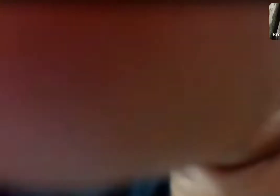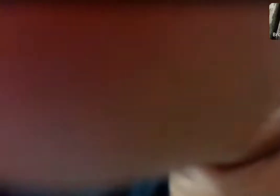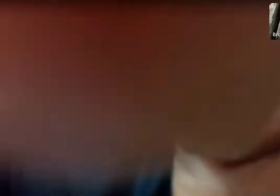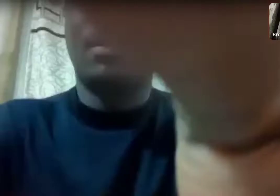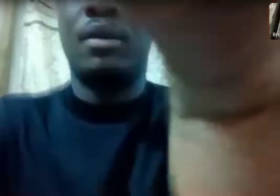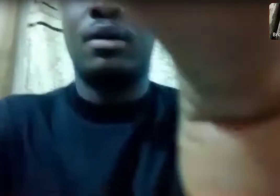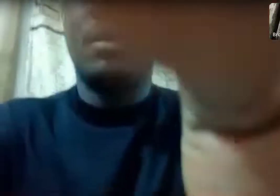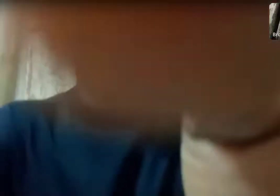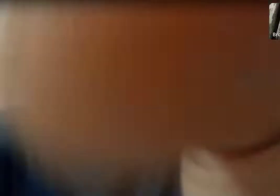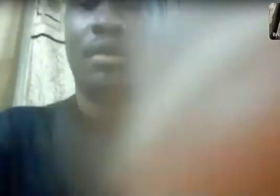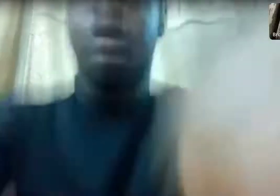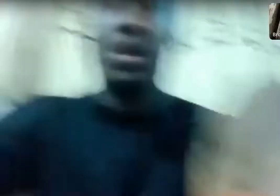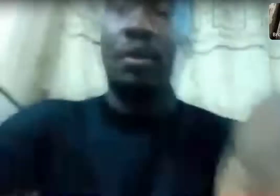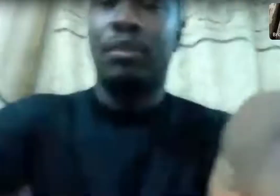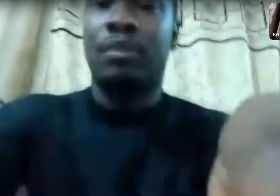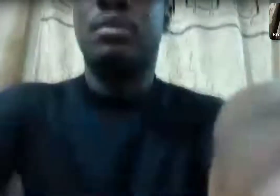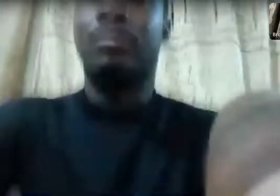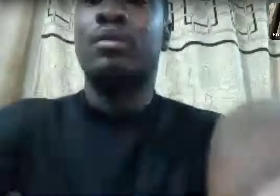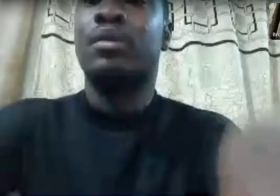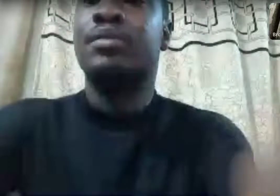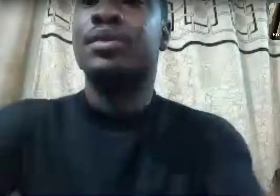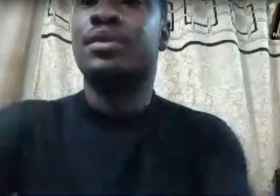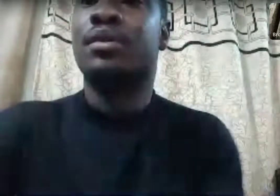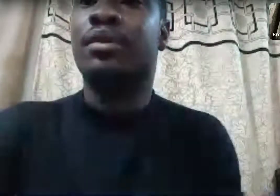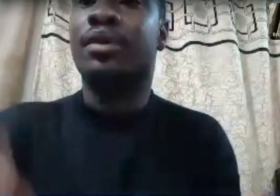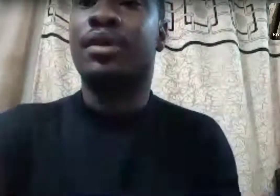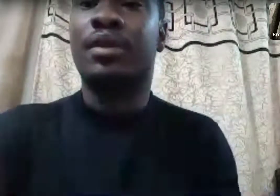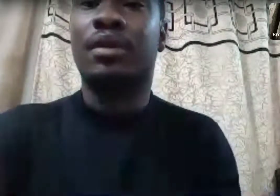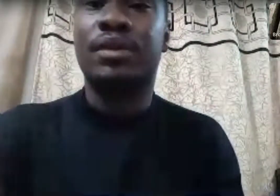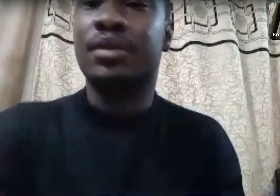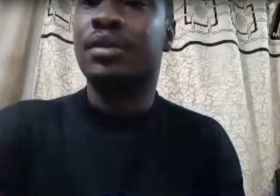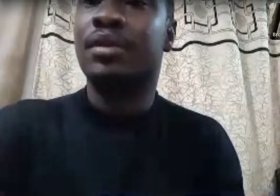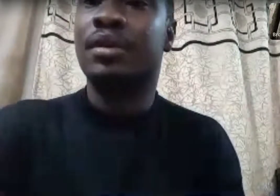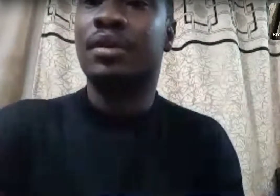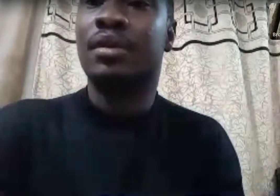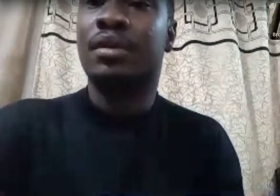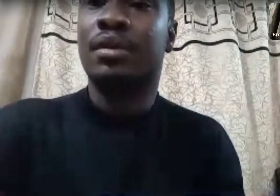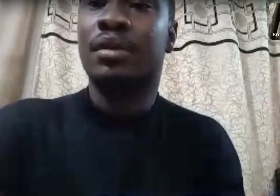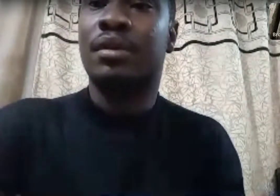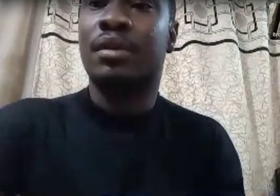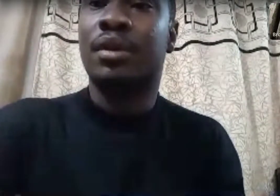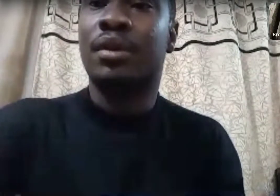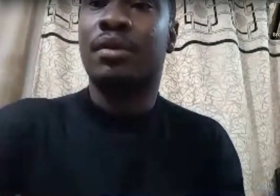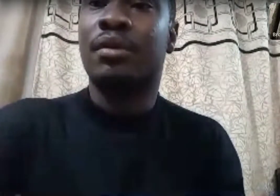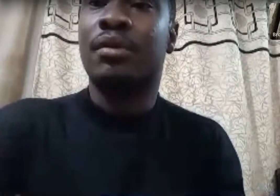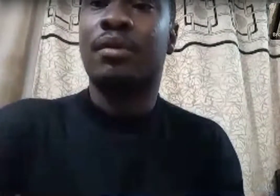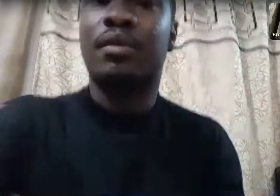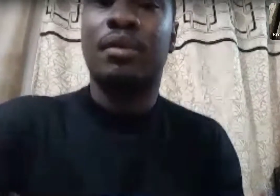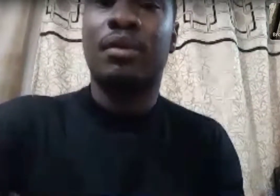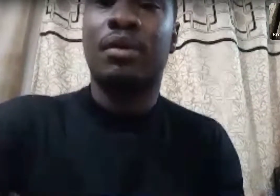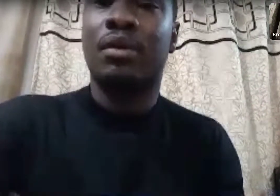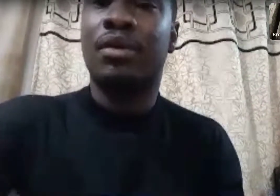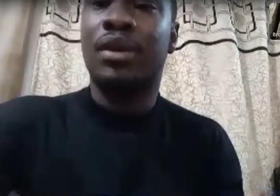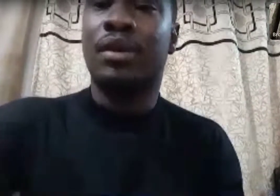Hello. Sorry, that was error. Okay, I hope you all can see